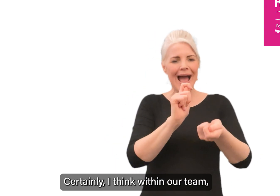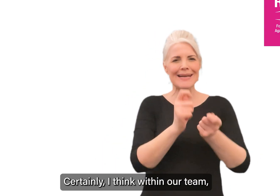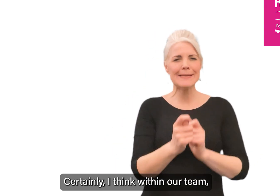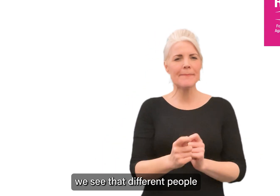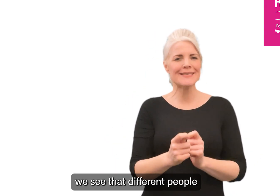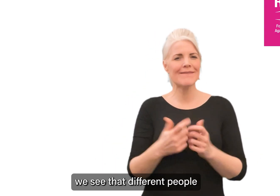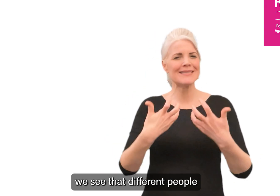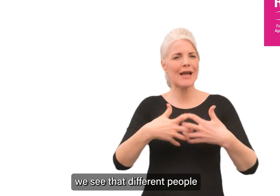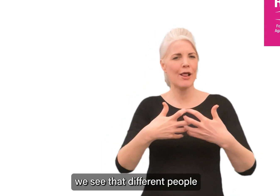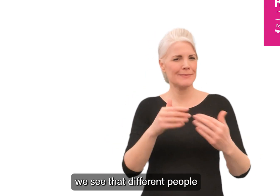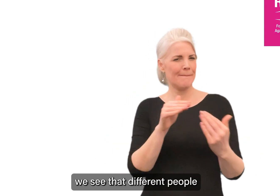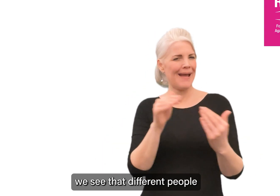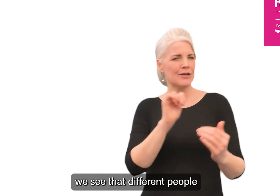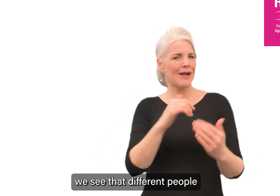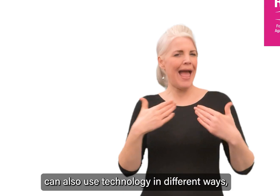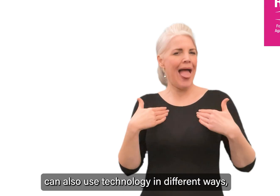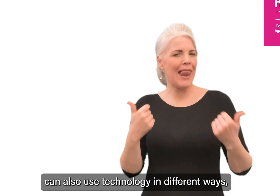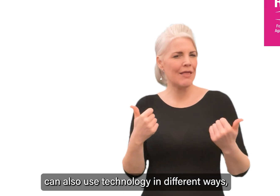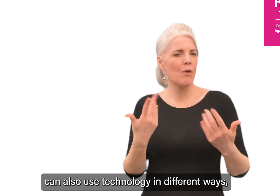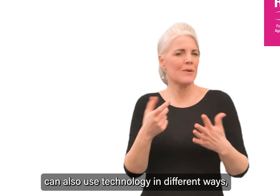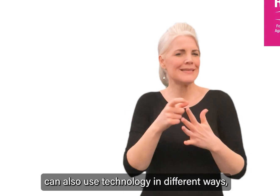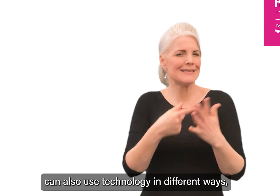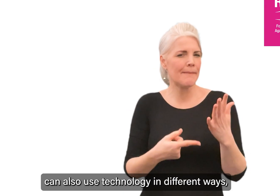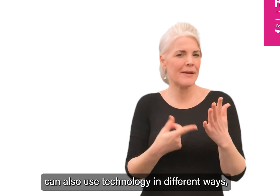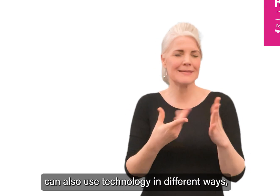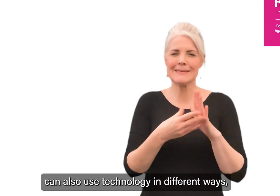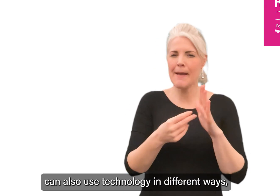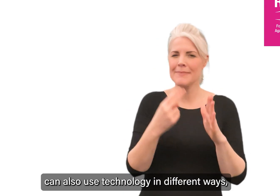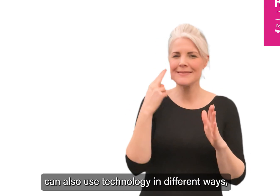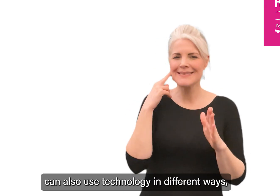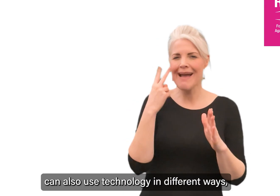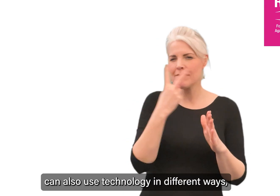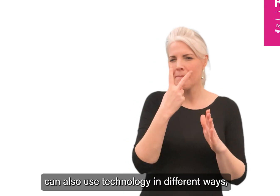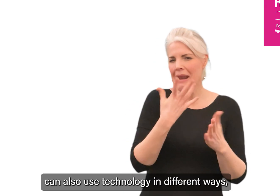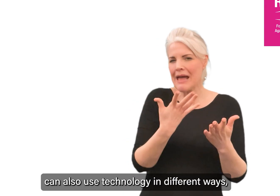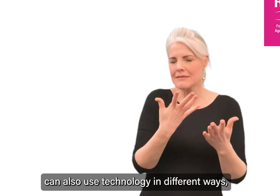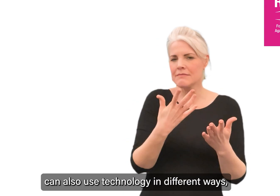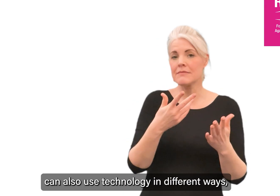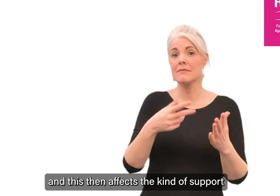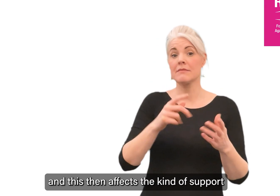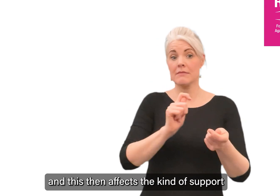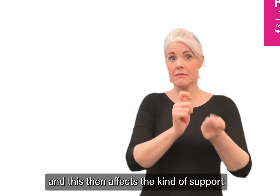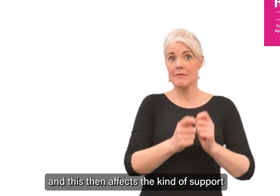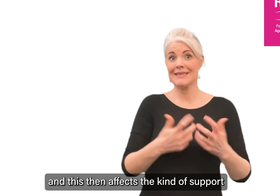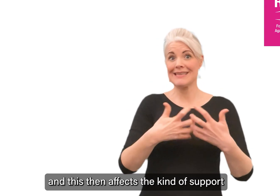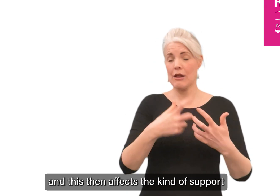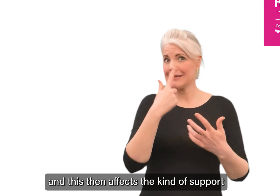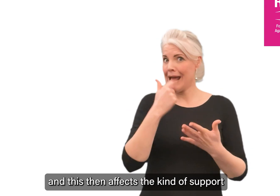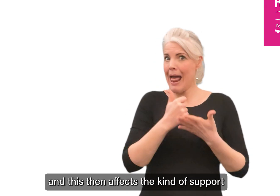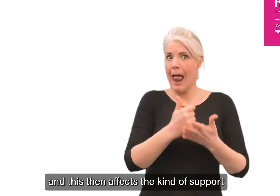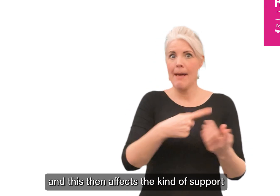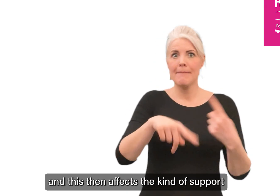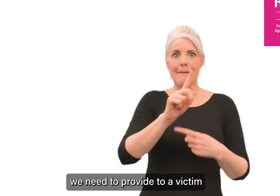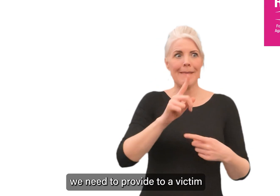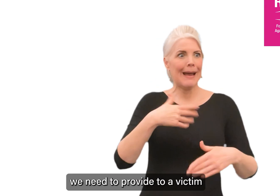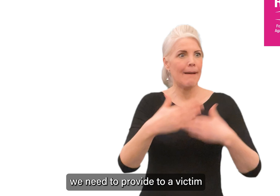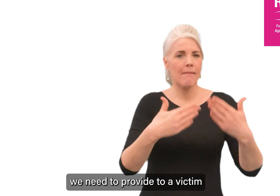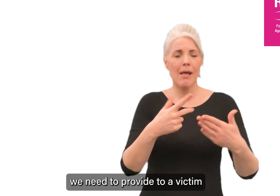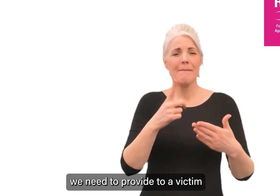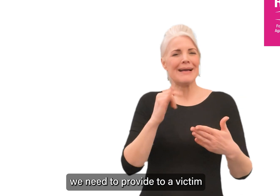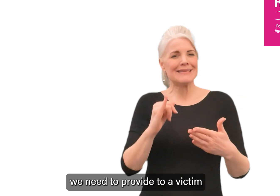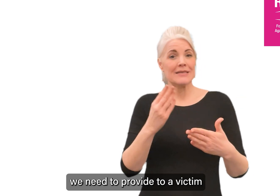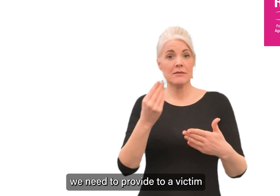within our team, we see that different people can also use technology in different ways. And this then affects the kind of support we